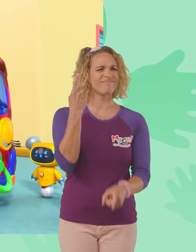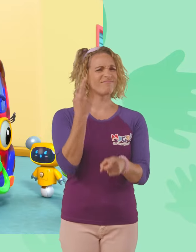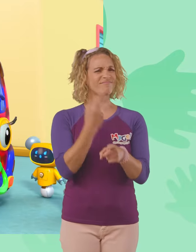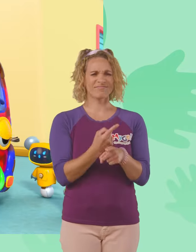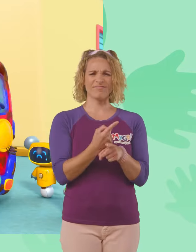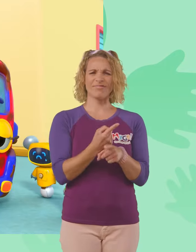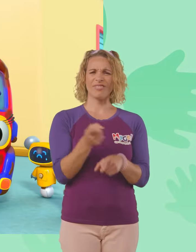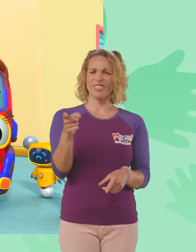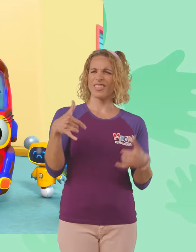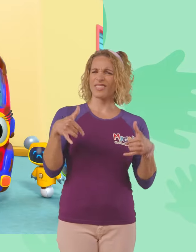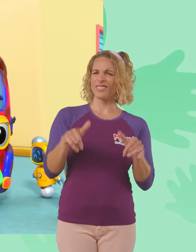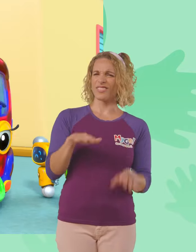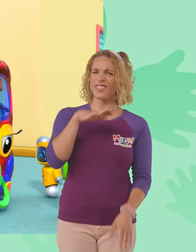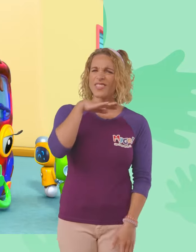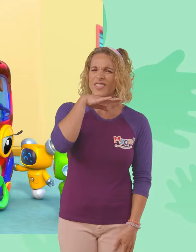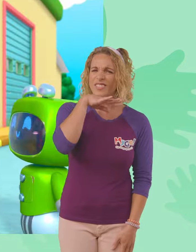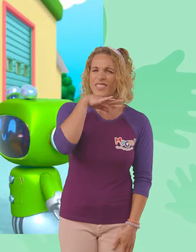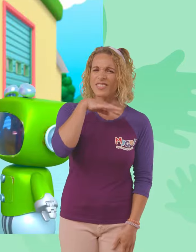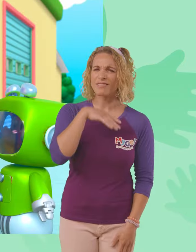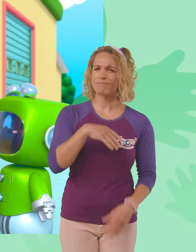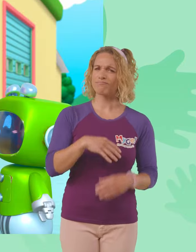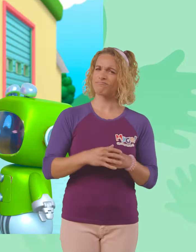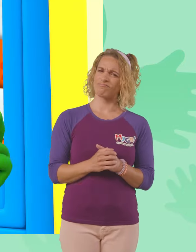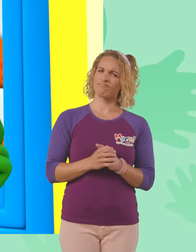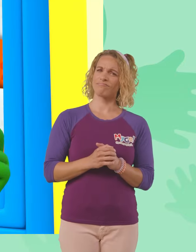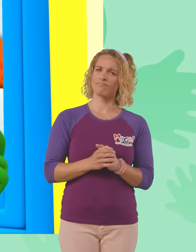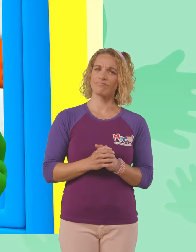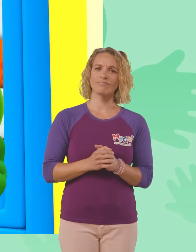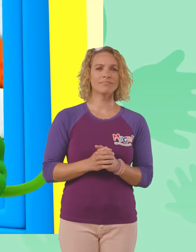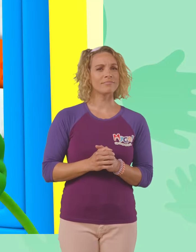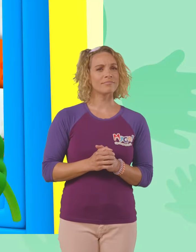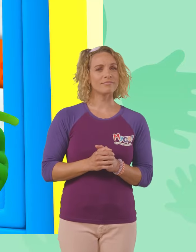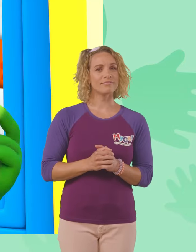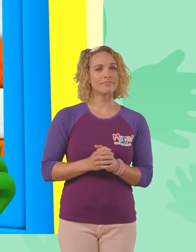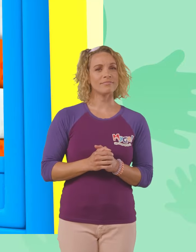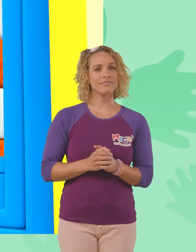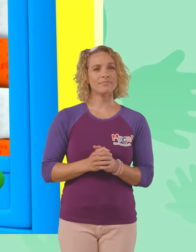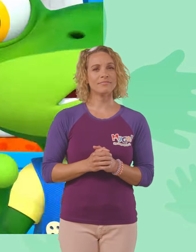That's not right. You're still all muddy.